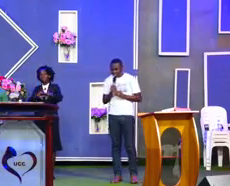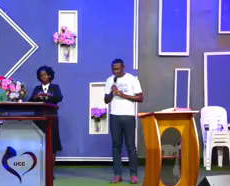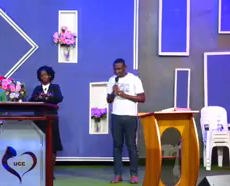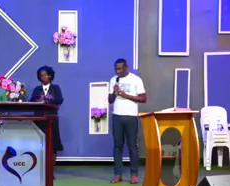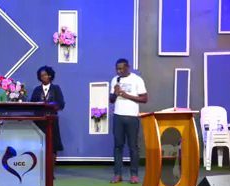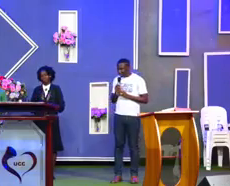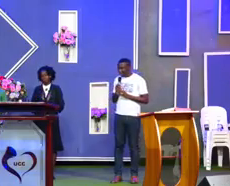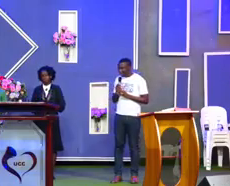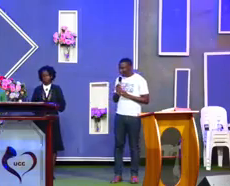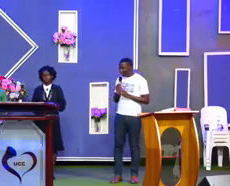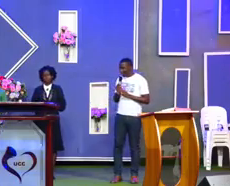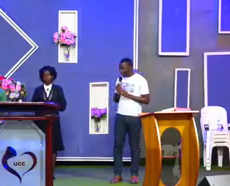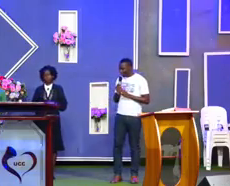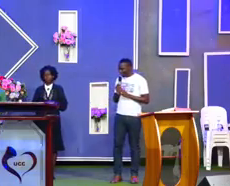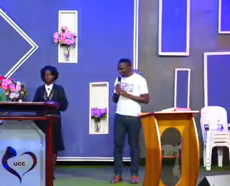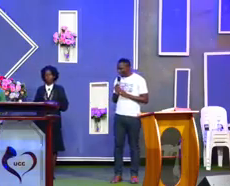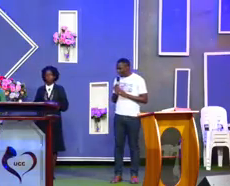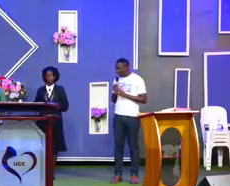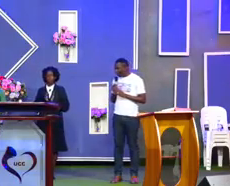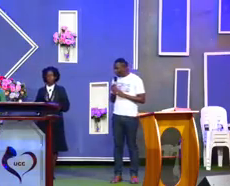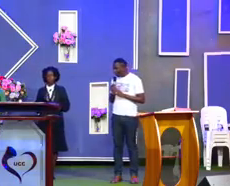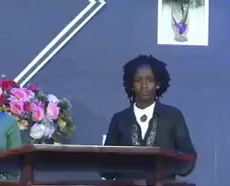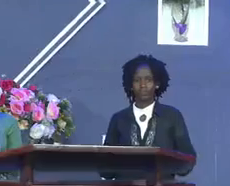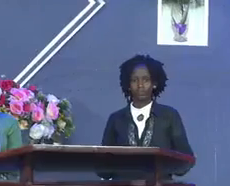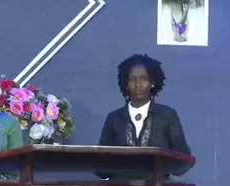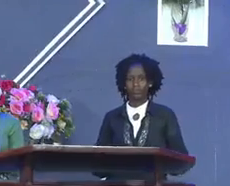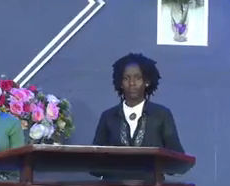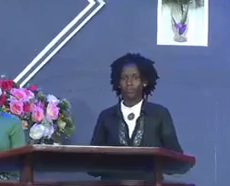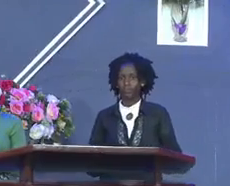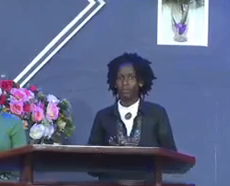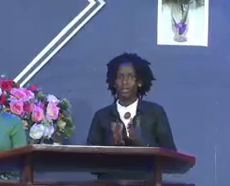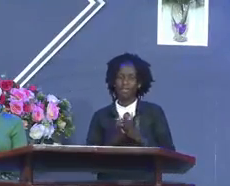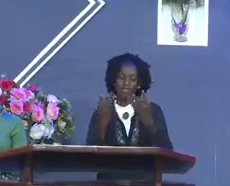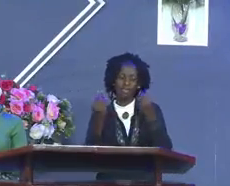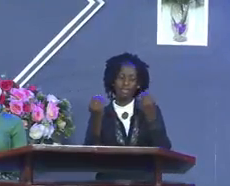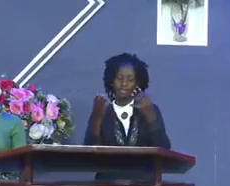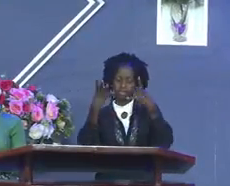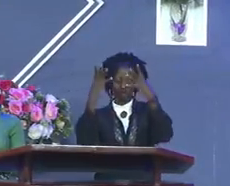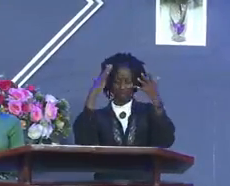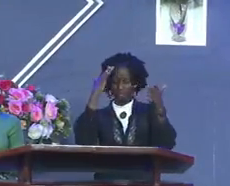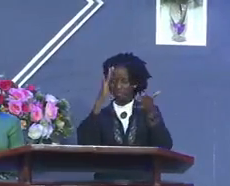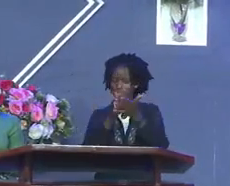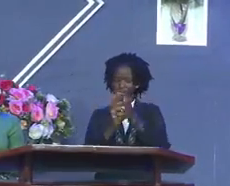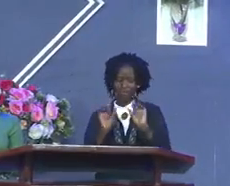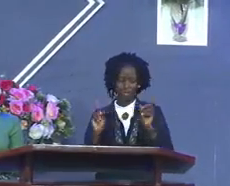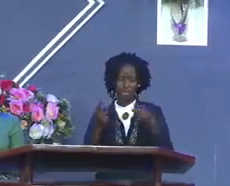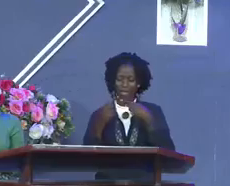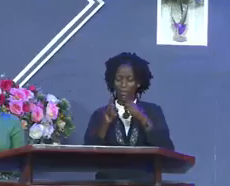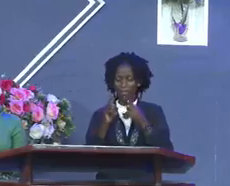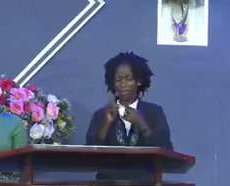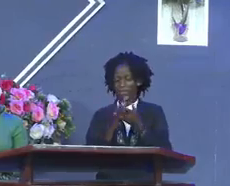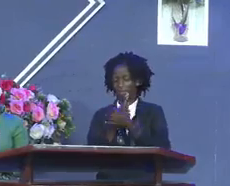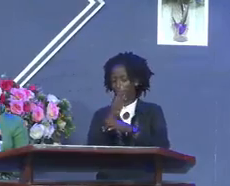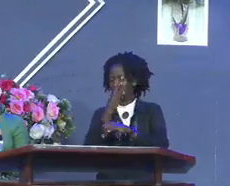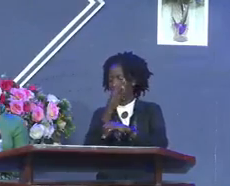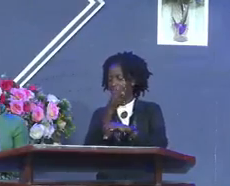made a decision to amputate the leg of Muganzi. Ekyali kyangu kukkiriza naye